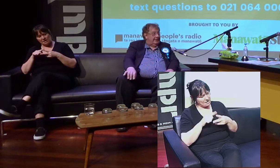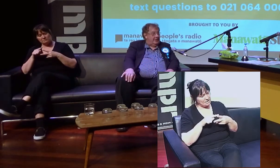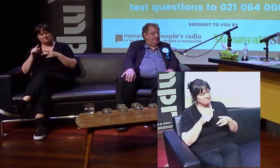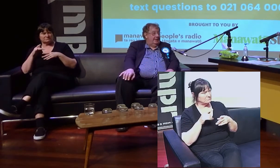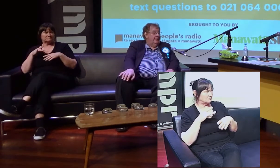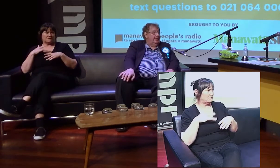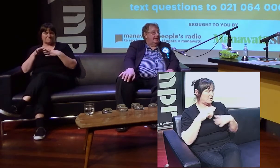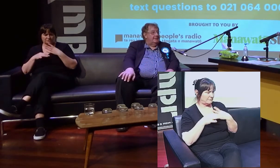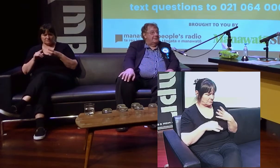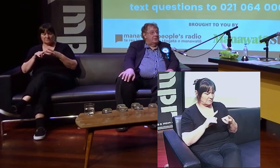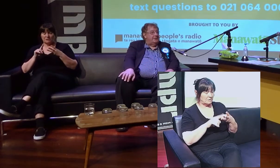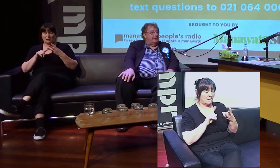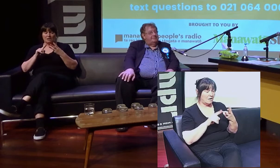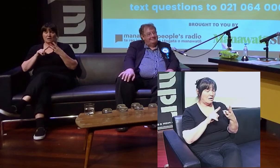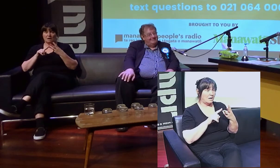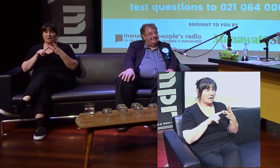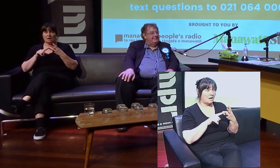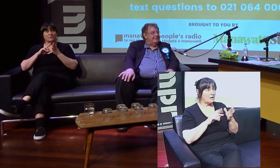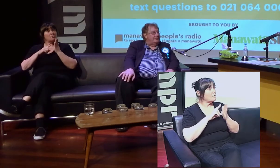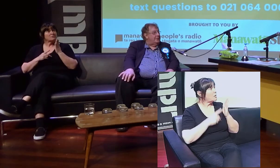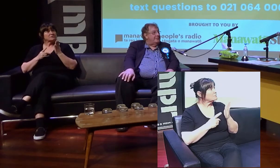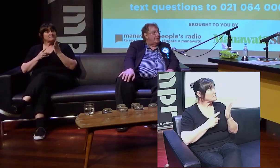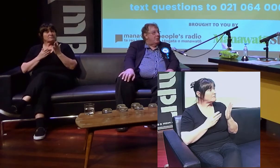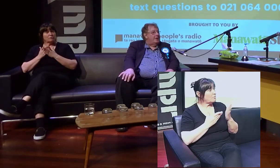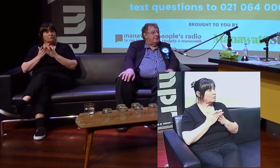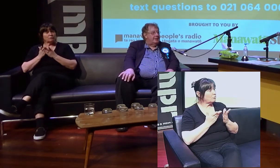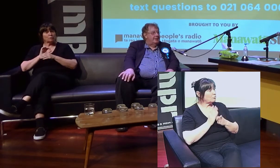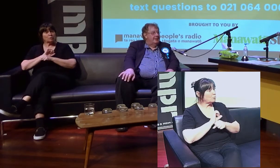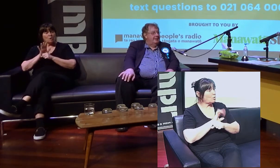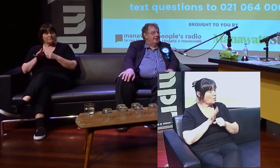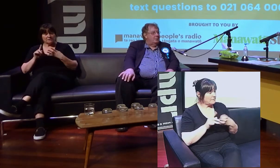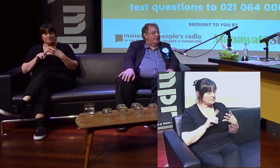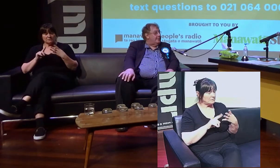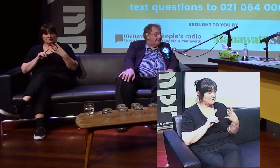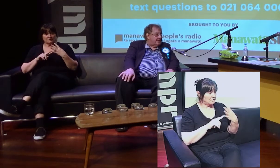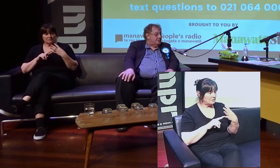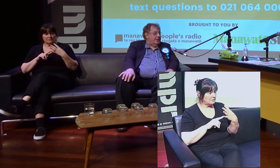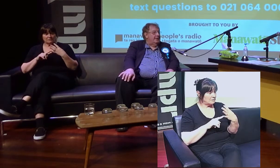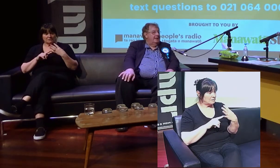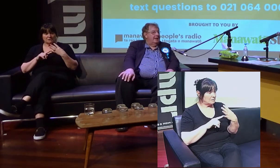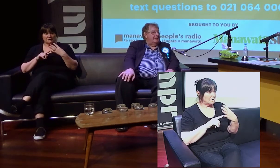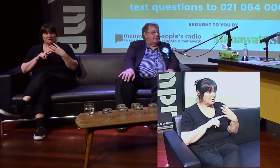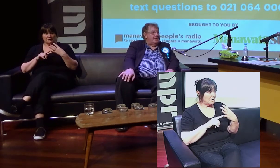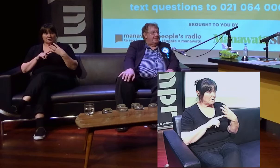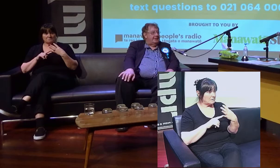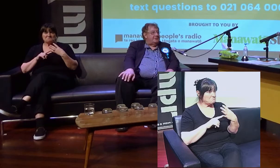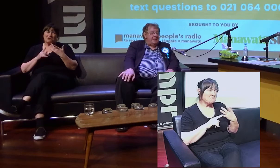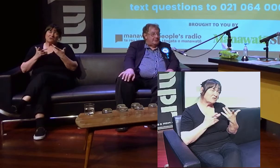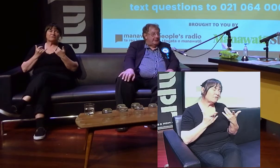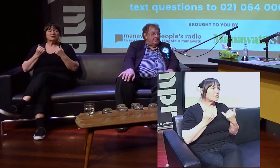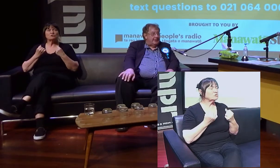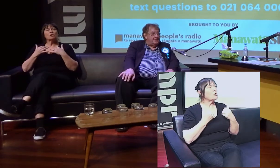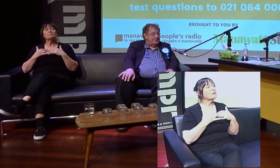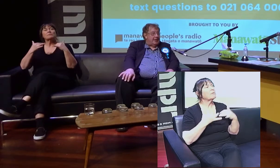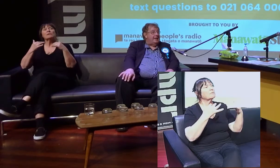particularly under COVID, and we think not in a very wide, widely publicised way. I think when people understand